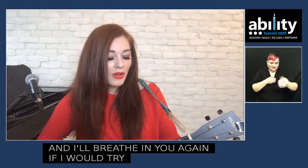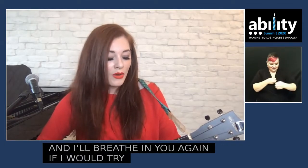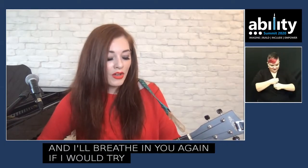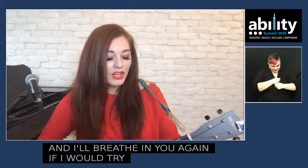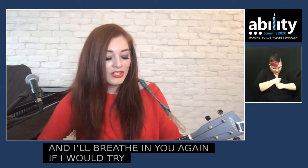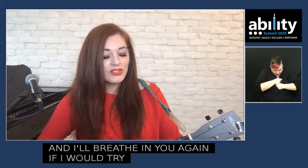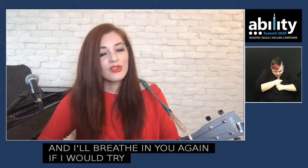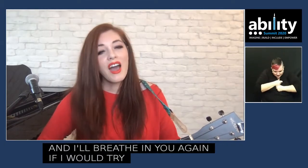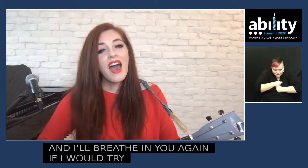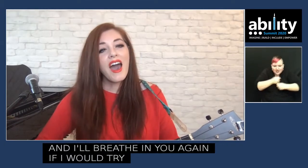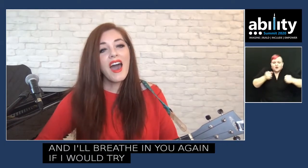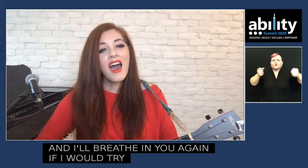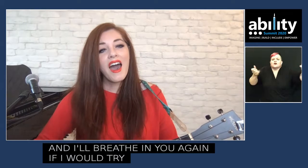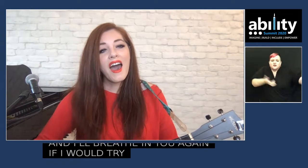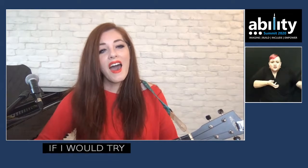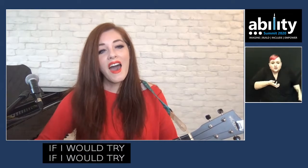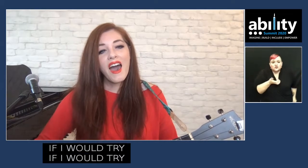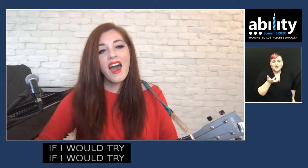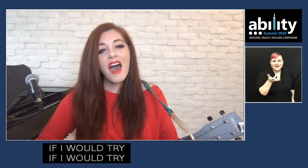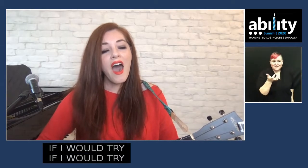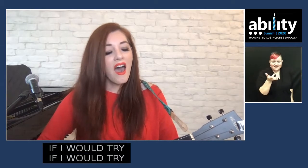If I would try.